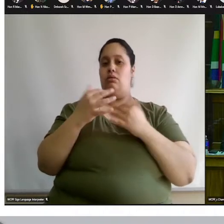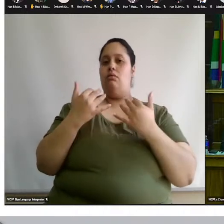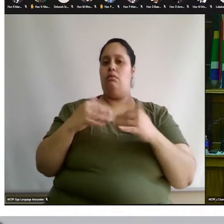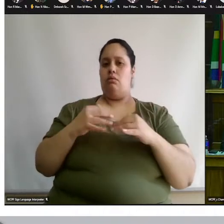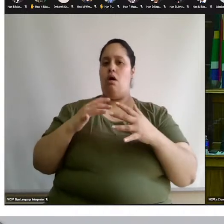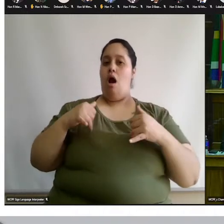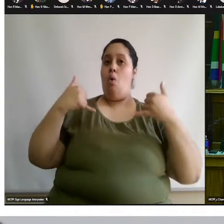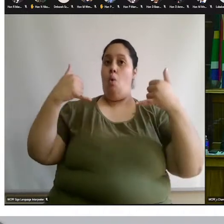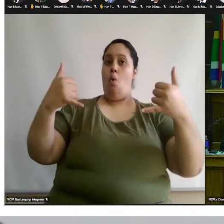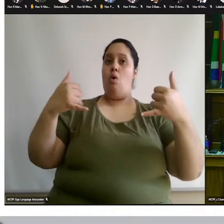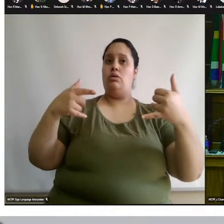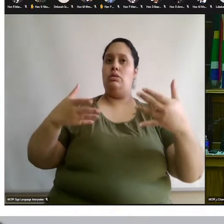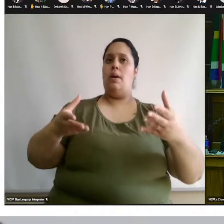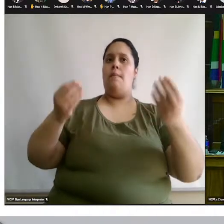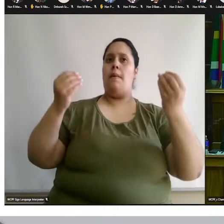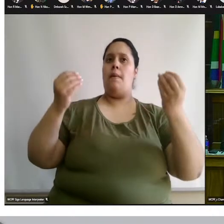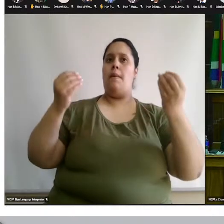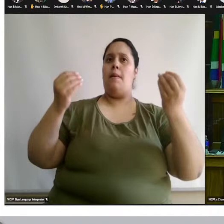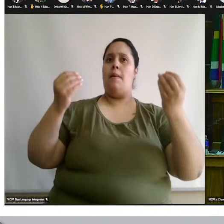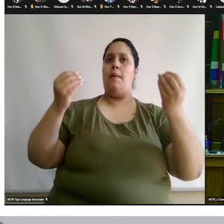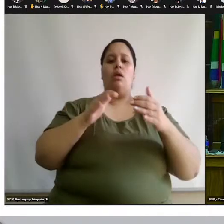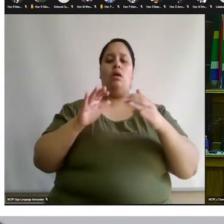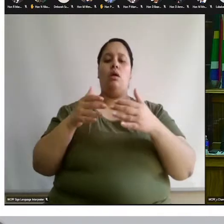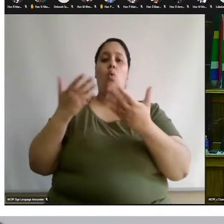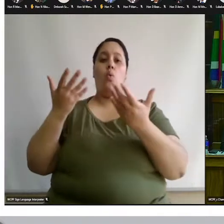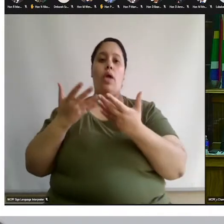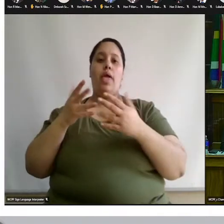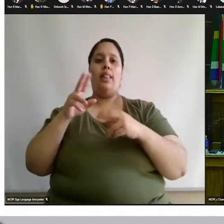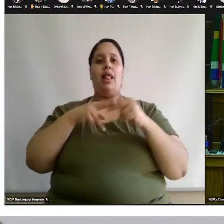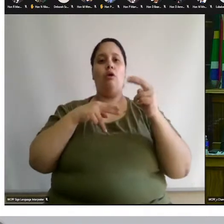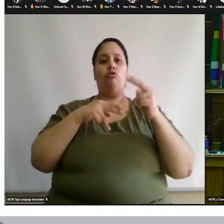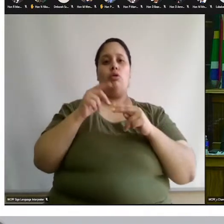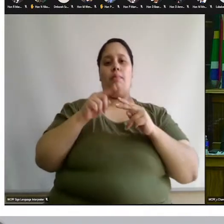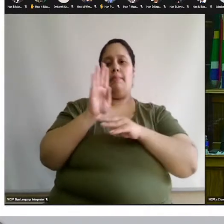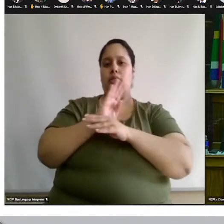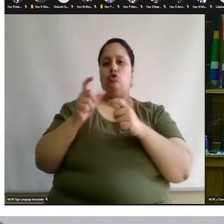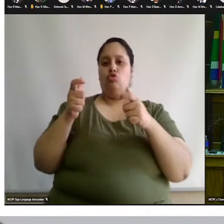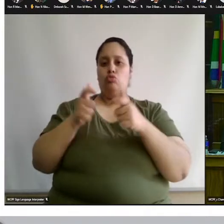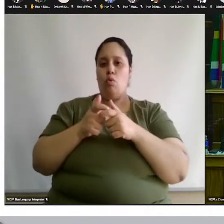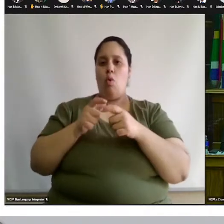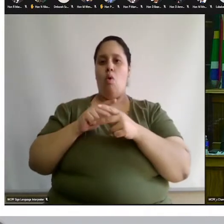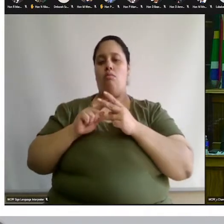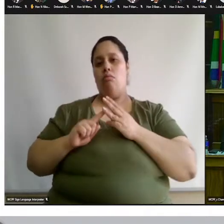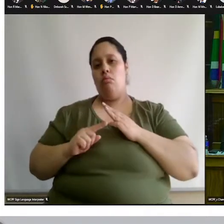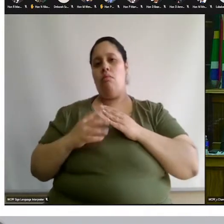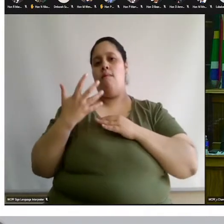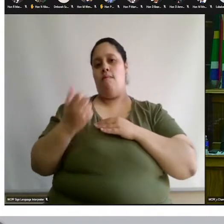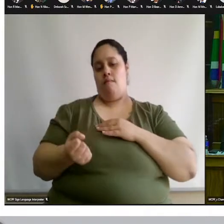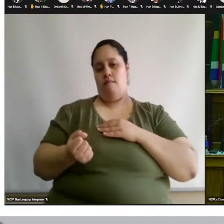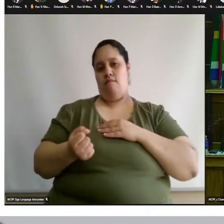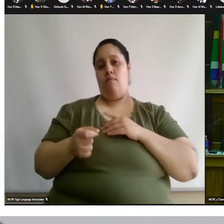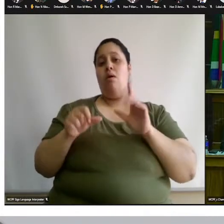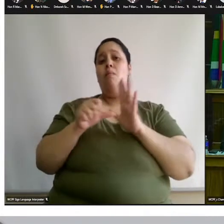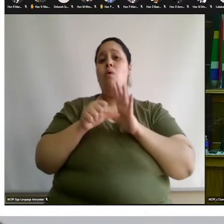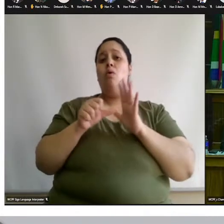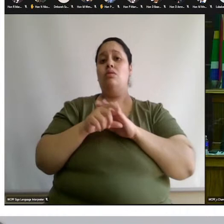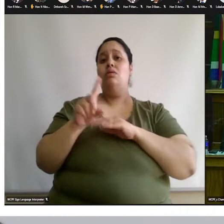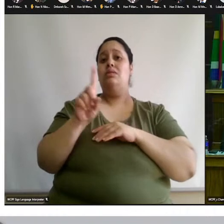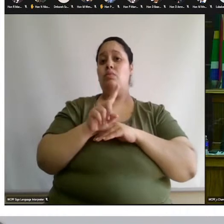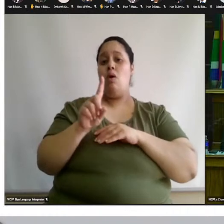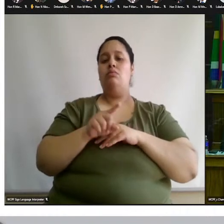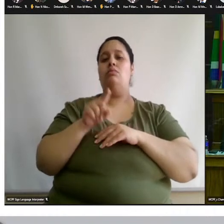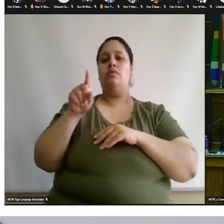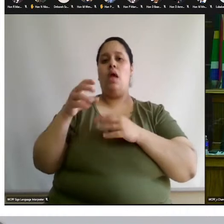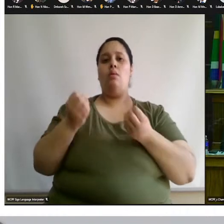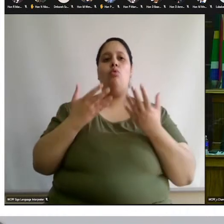have specific categories for township businesses, as well as women-owned and youth-owned businesses. And most importantly, they provide